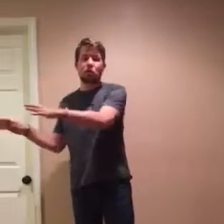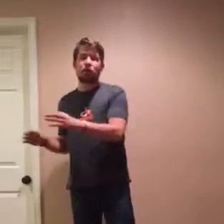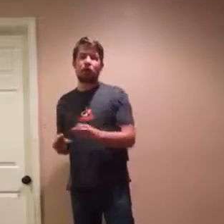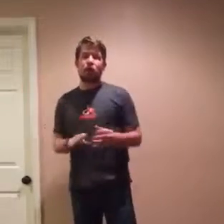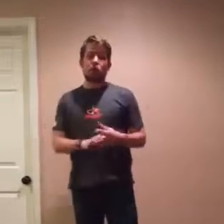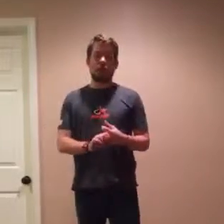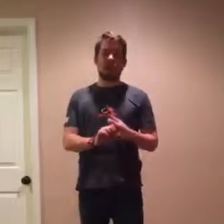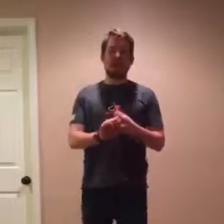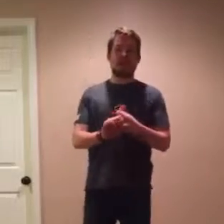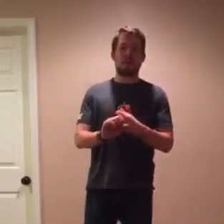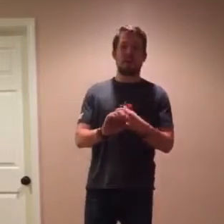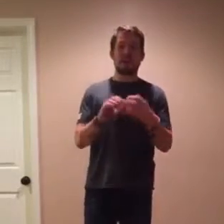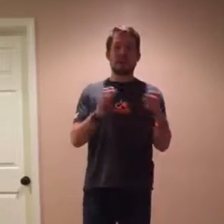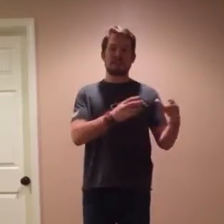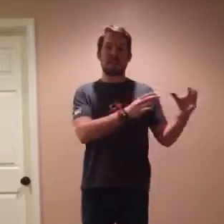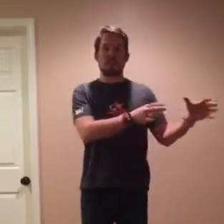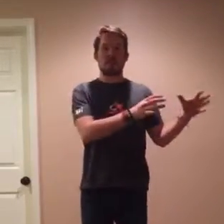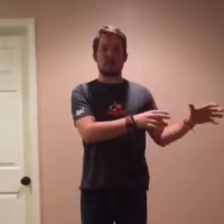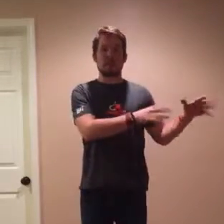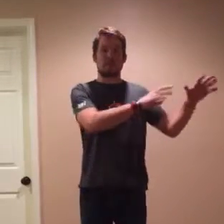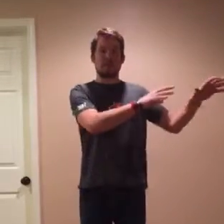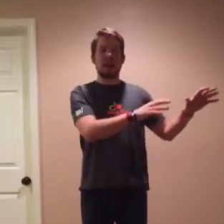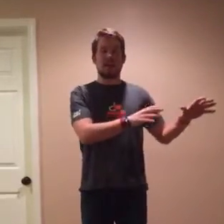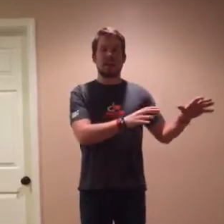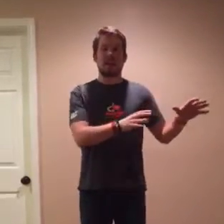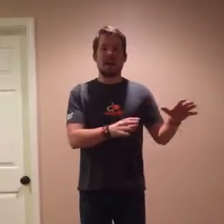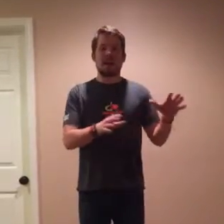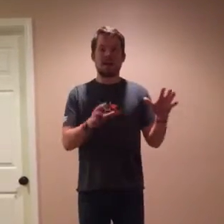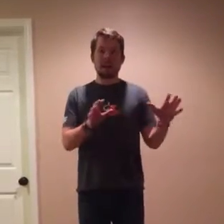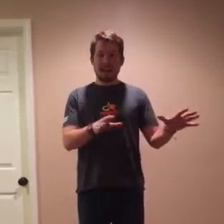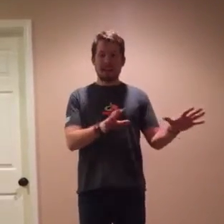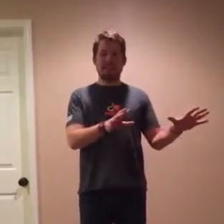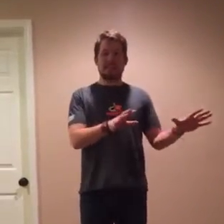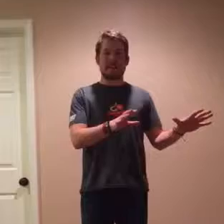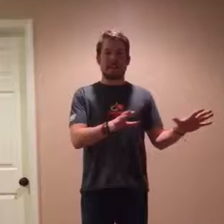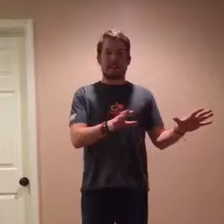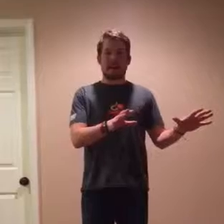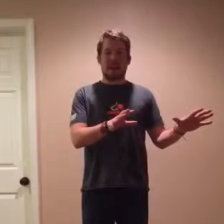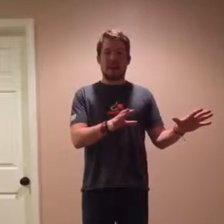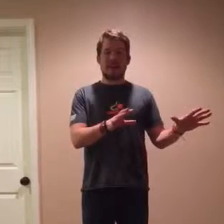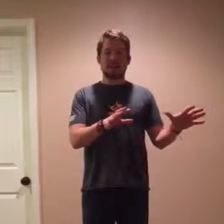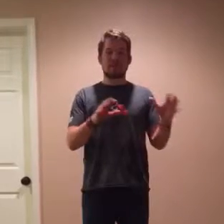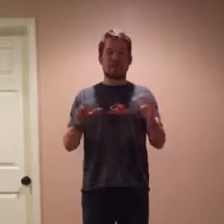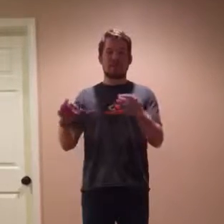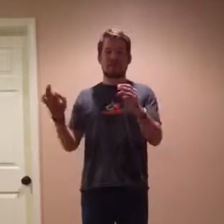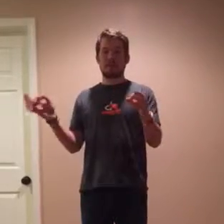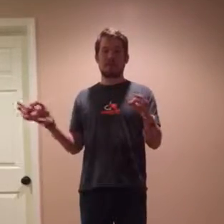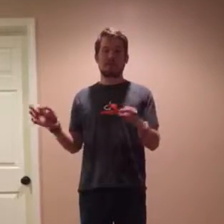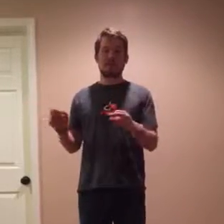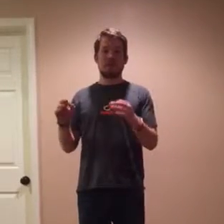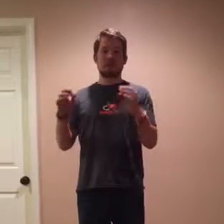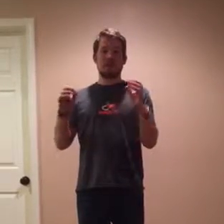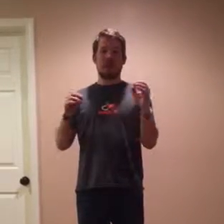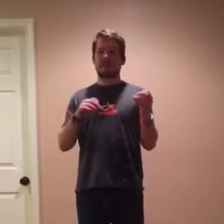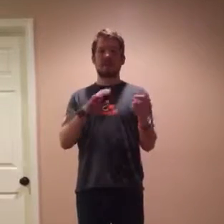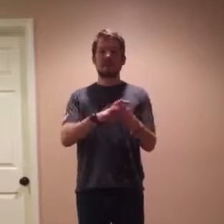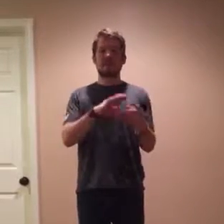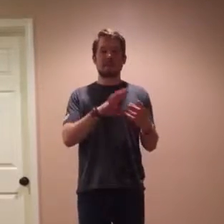groups. where each small group leader or parent leads a small group of three or four students Tuesday,